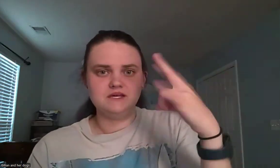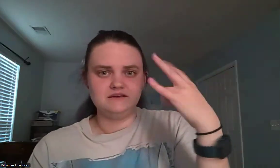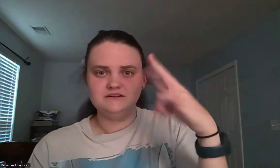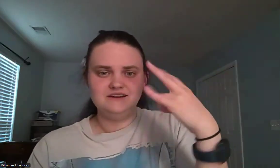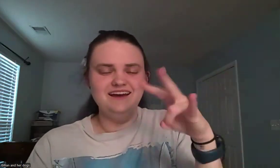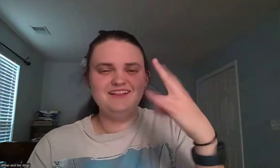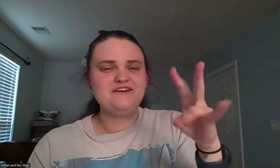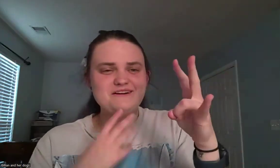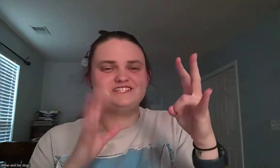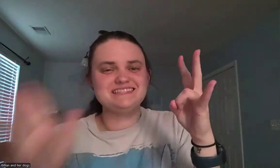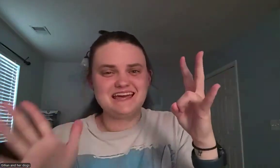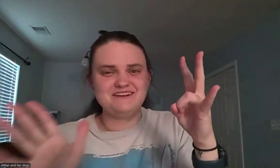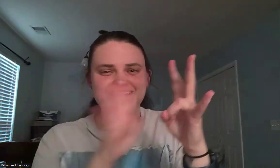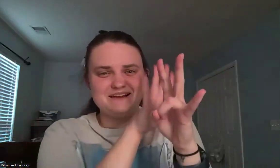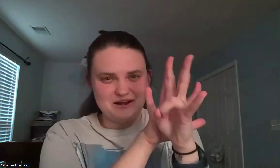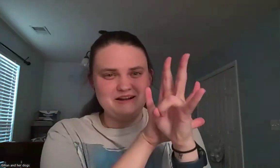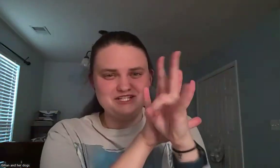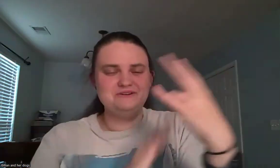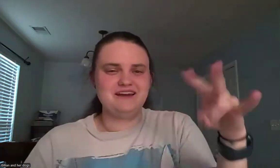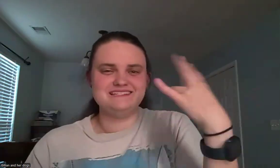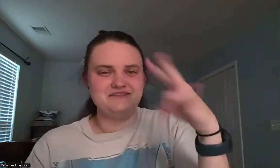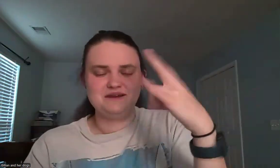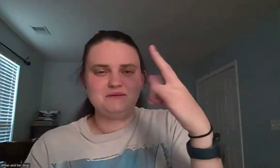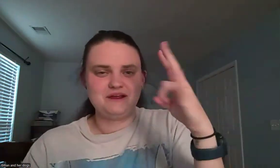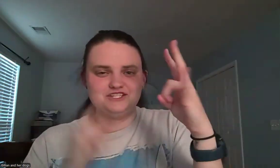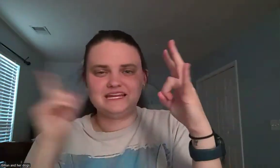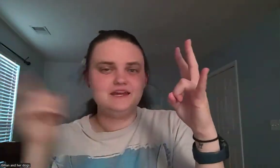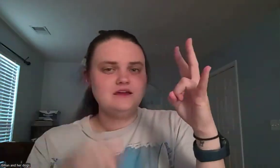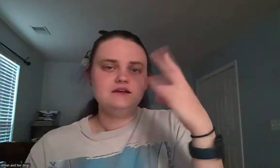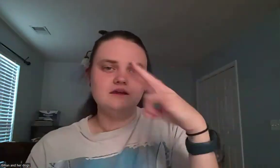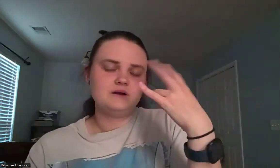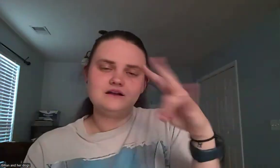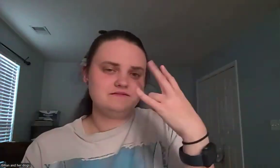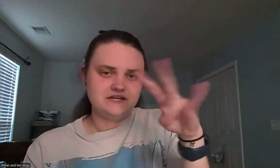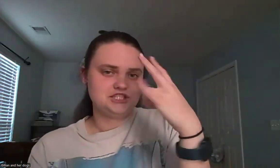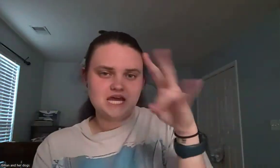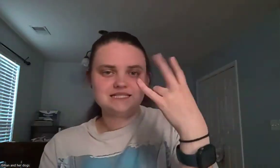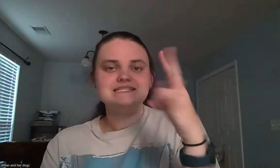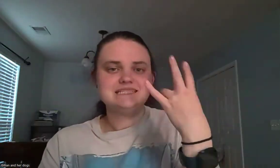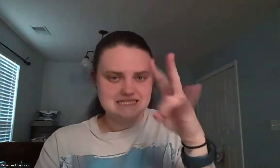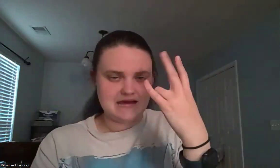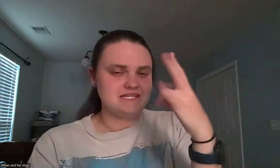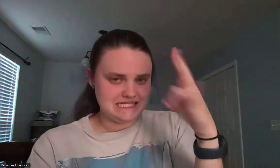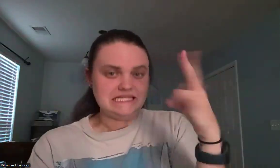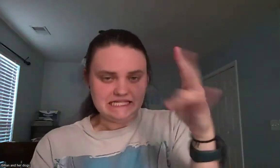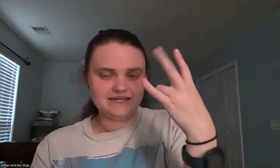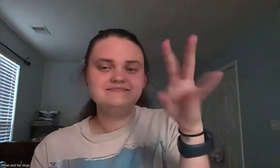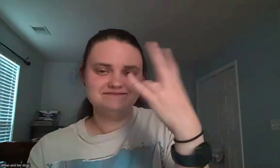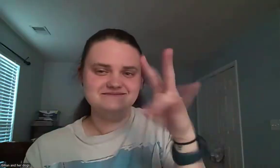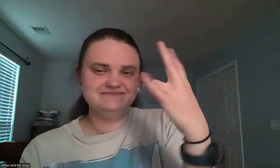me. I love how I just said 7 because I had already shown you guys 7, and my brain's just like, no, we're not going to finish that. 17.